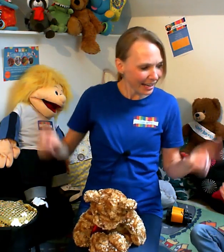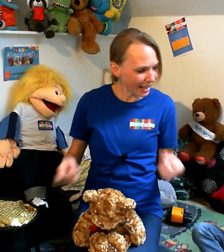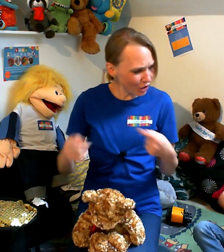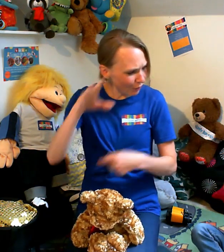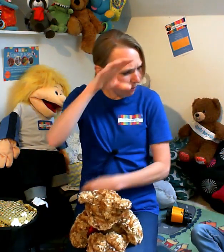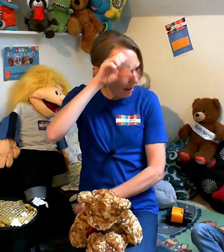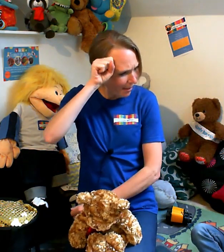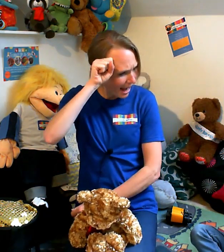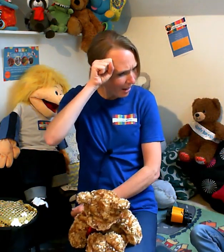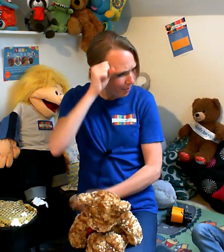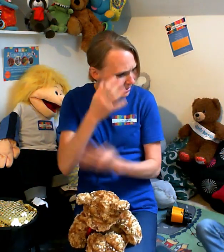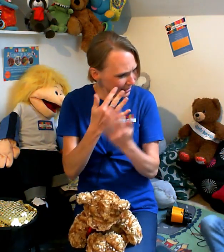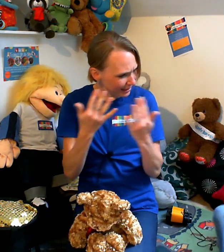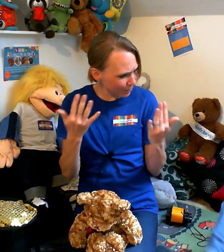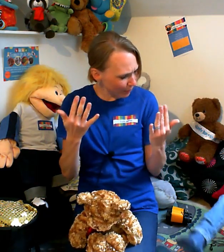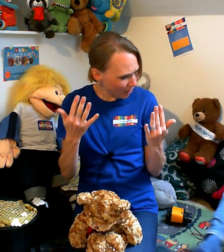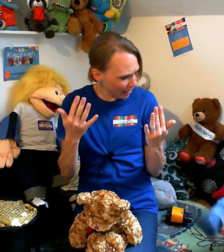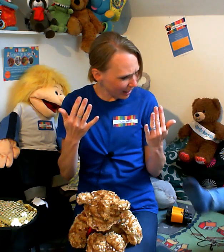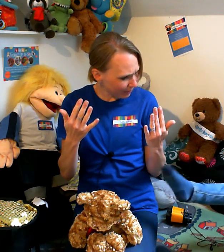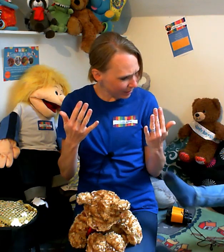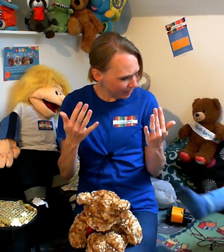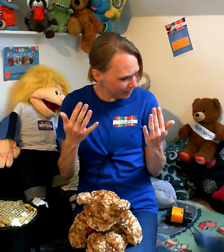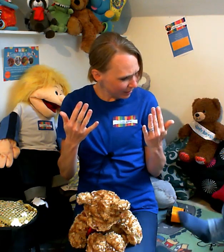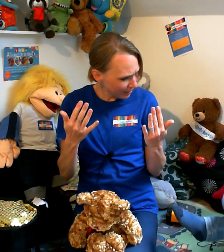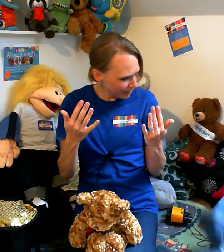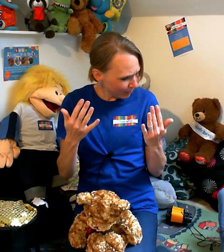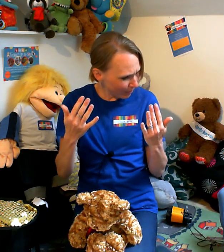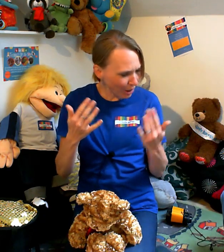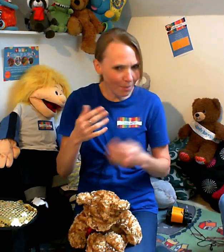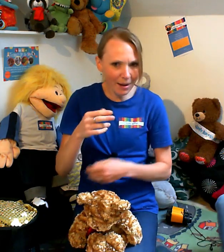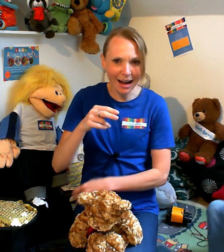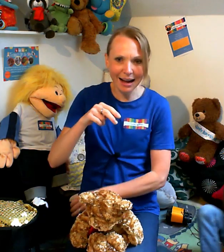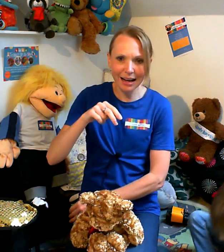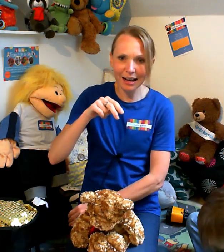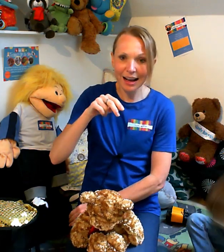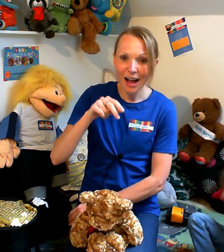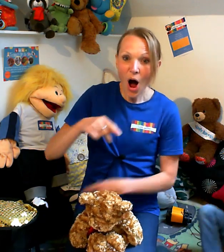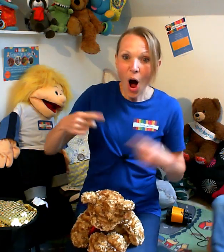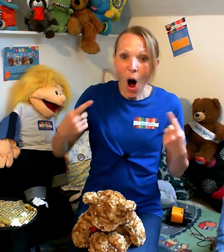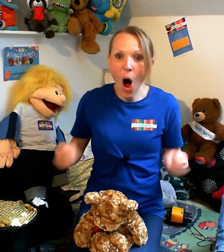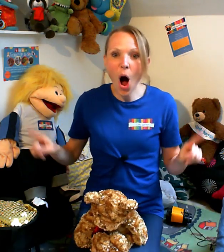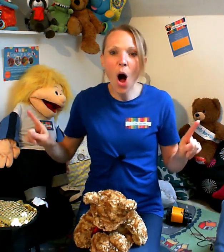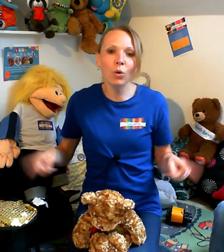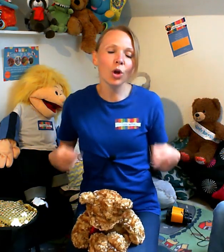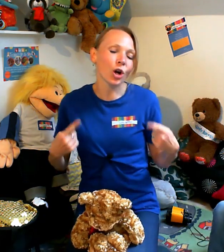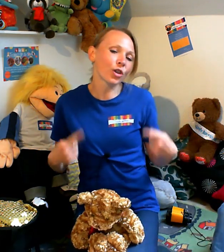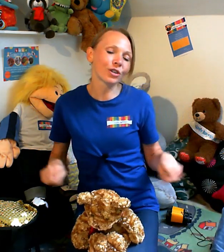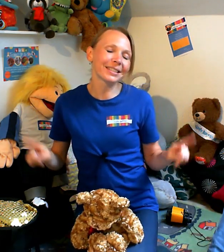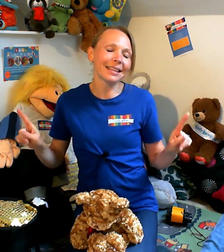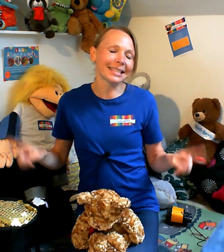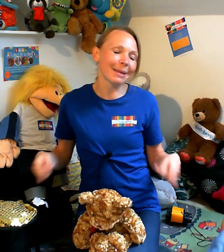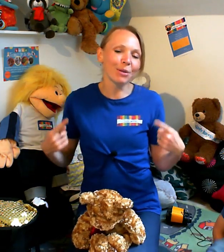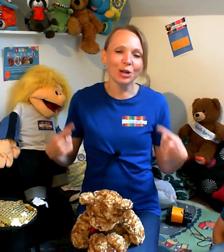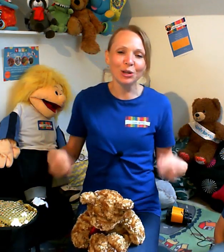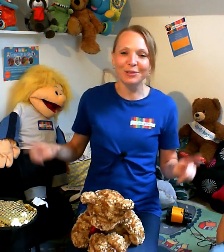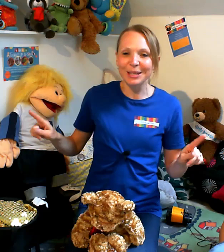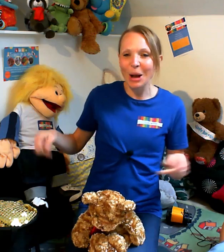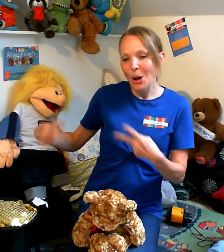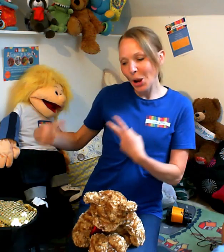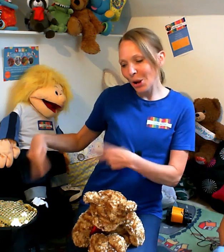Can you remember how many teddies we've got left when we come back? Three. Oh, look at those dancing moves. Look